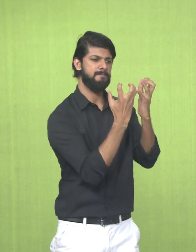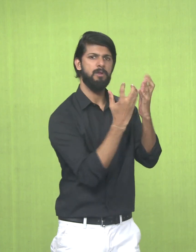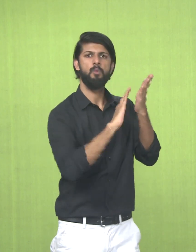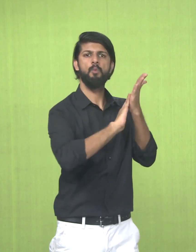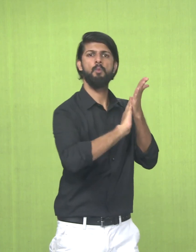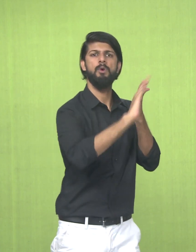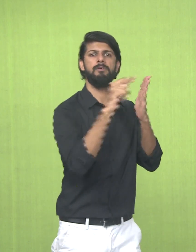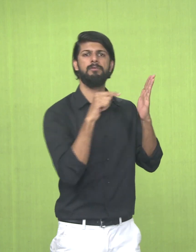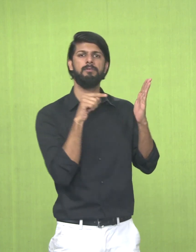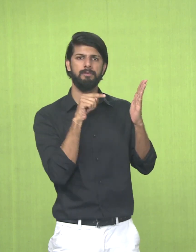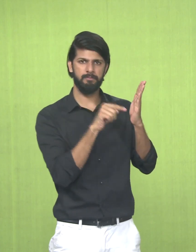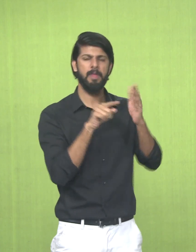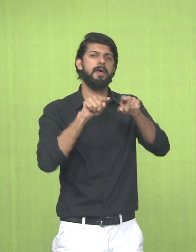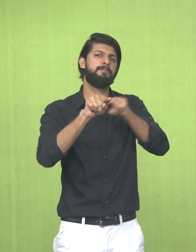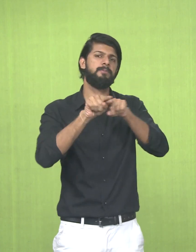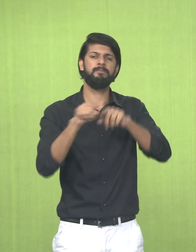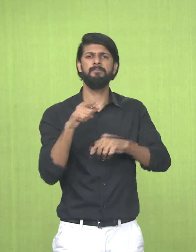is dried first.